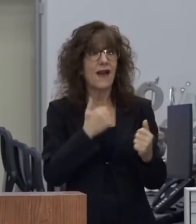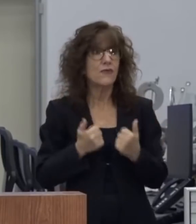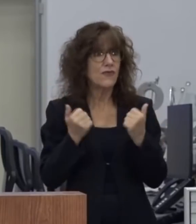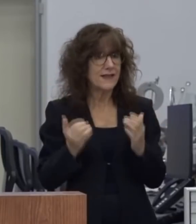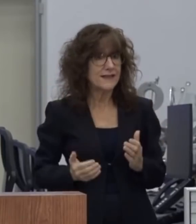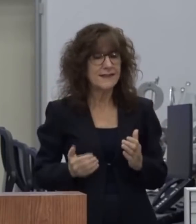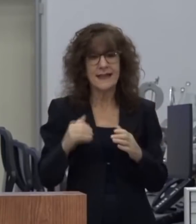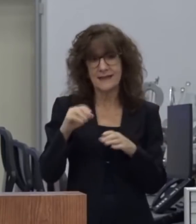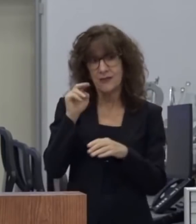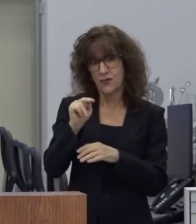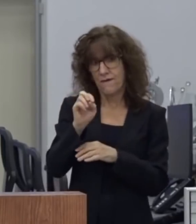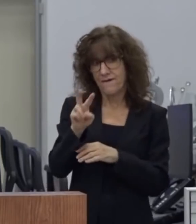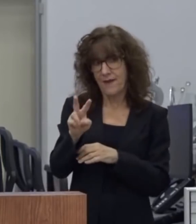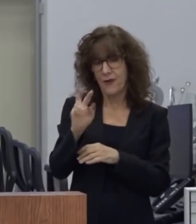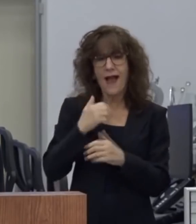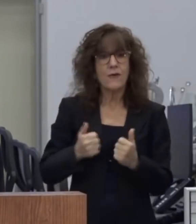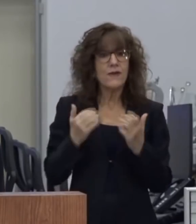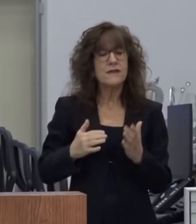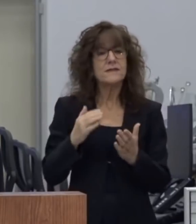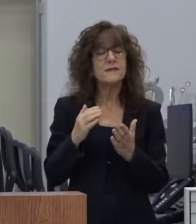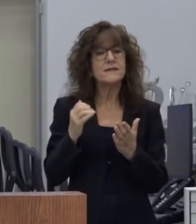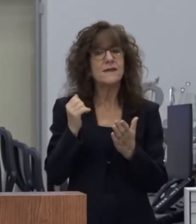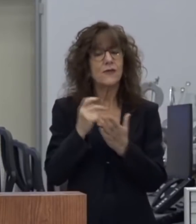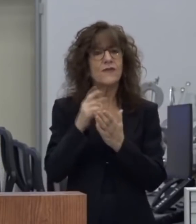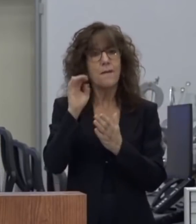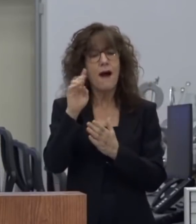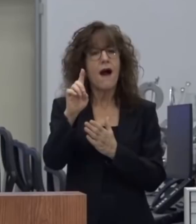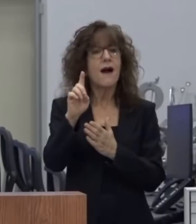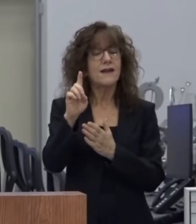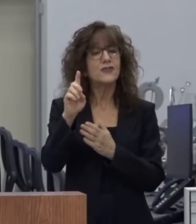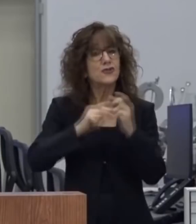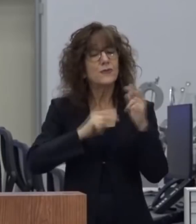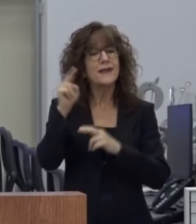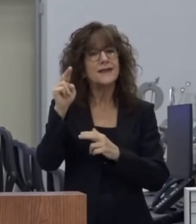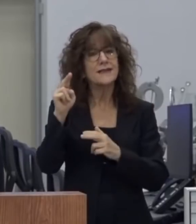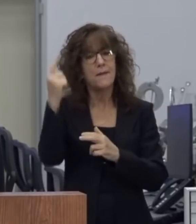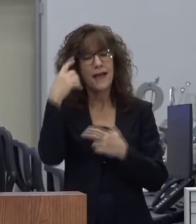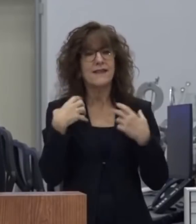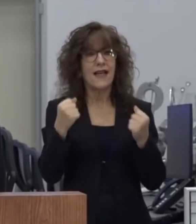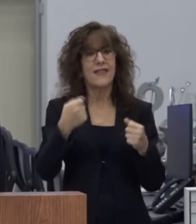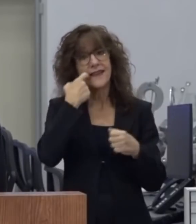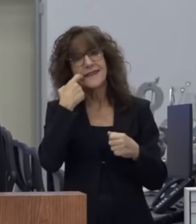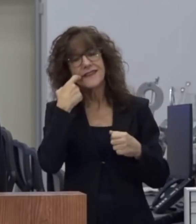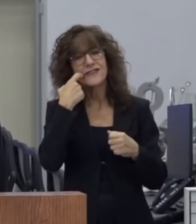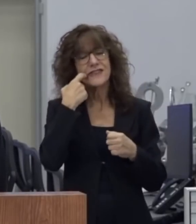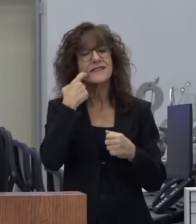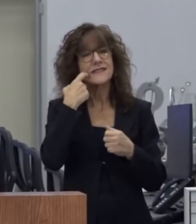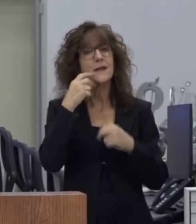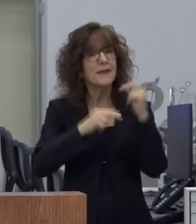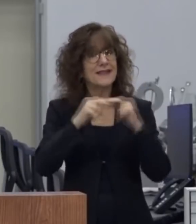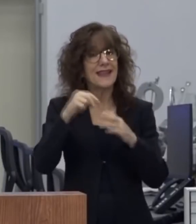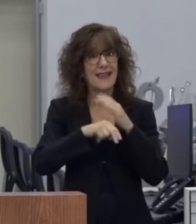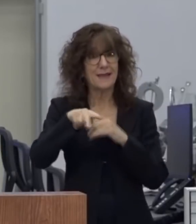And in November, our residents also approved a bond to build a mental health and addiction services facility in the county.